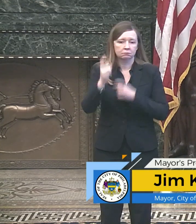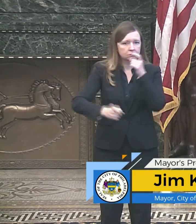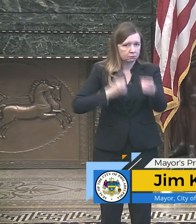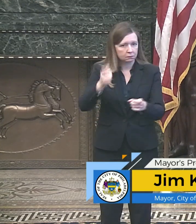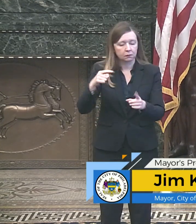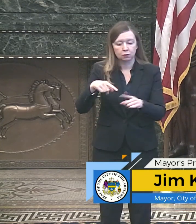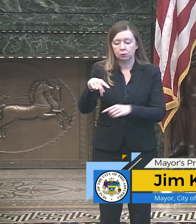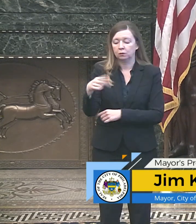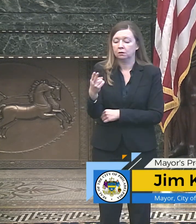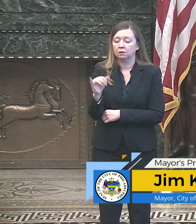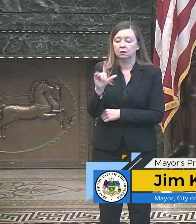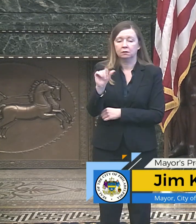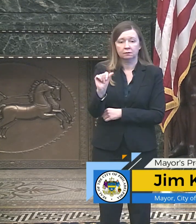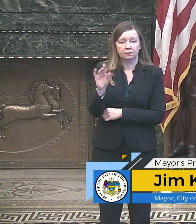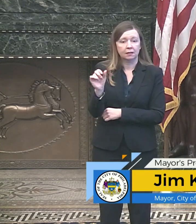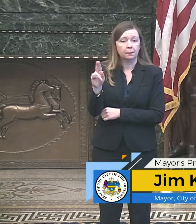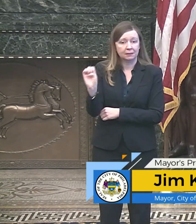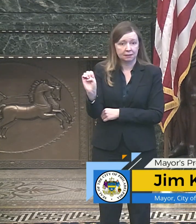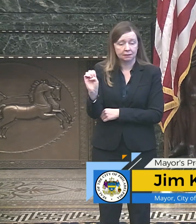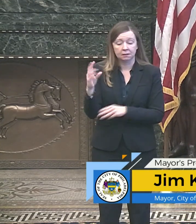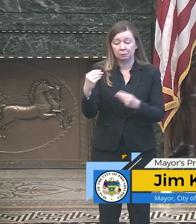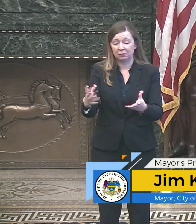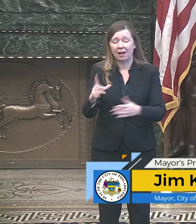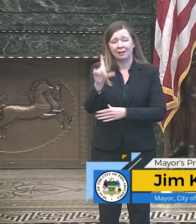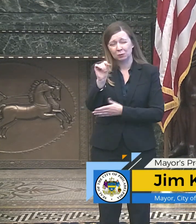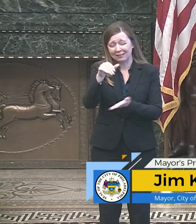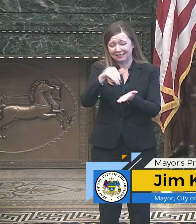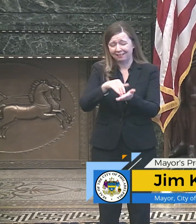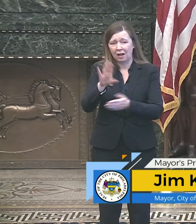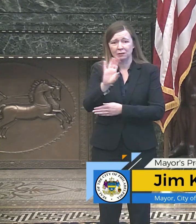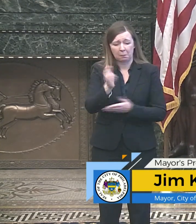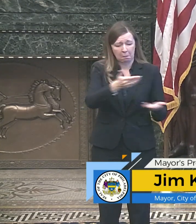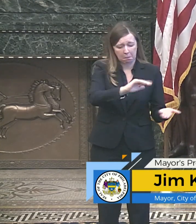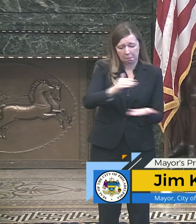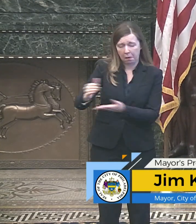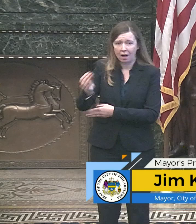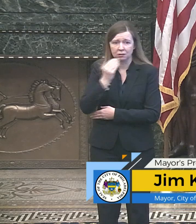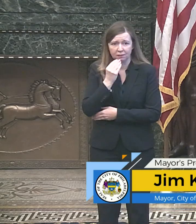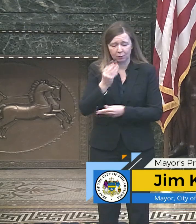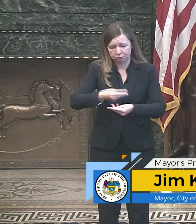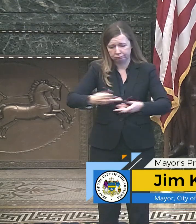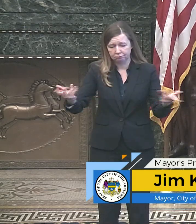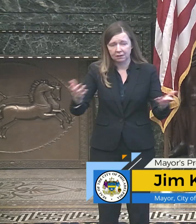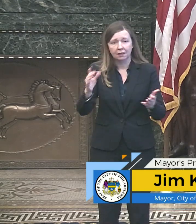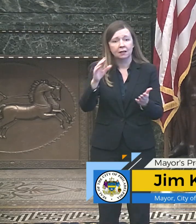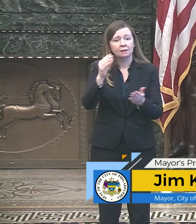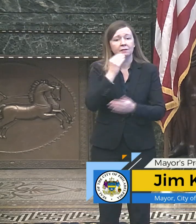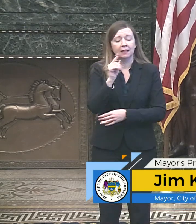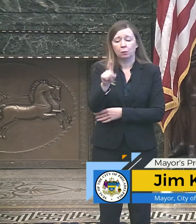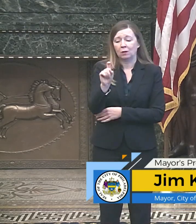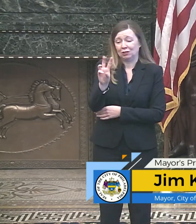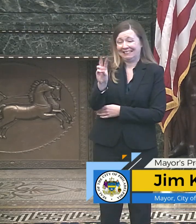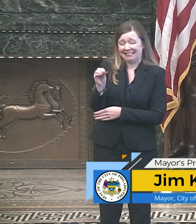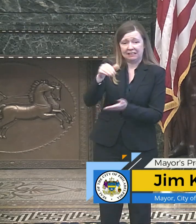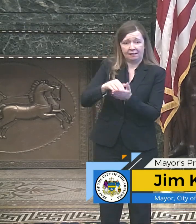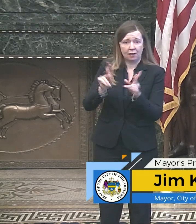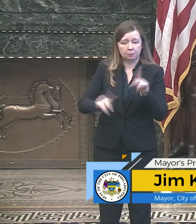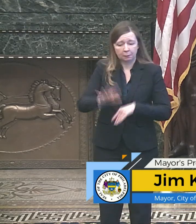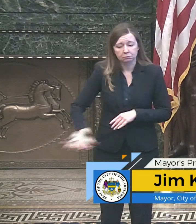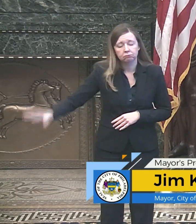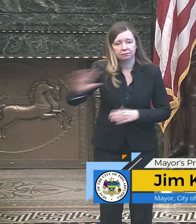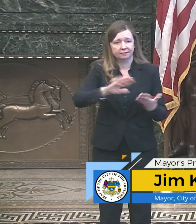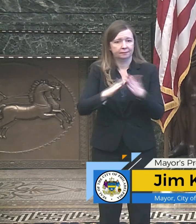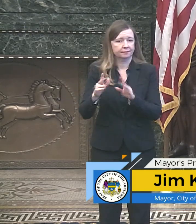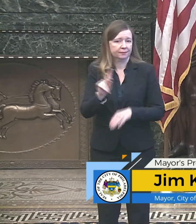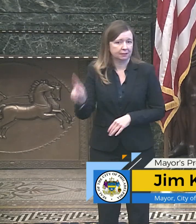to Philabundance, which will provide 20,000 boxes of food that will feed 160,000 people across the